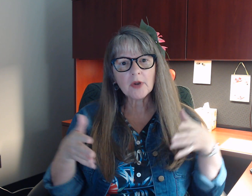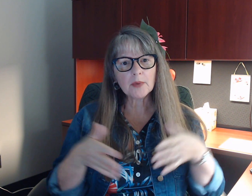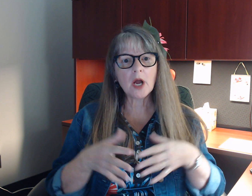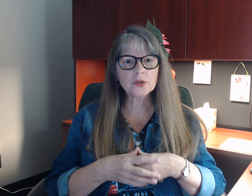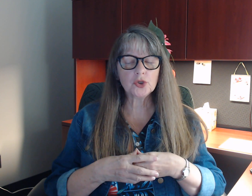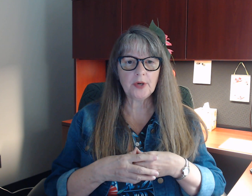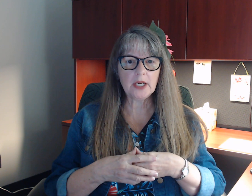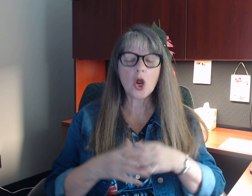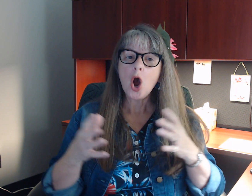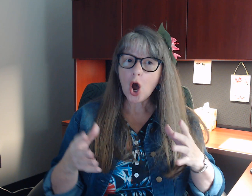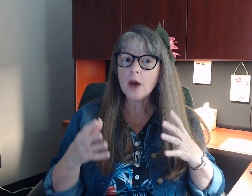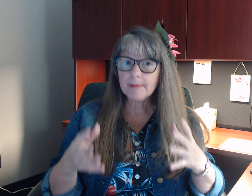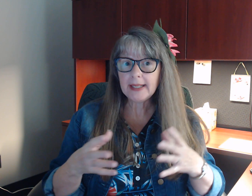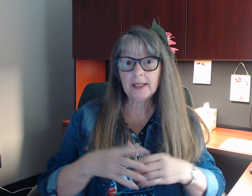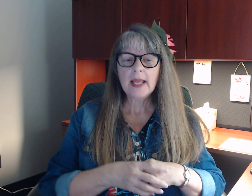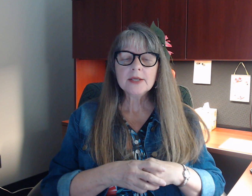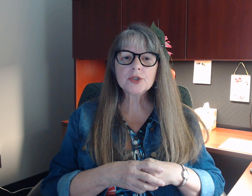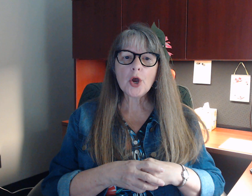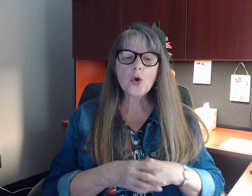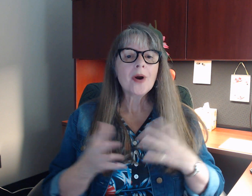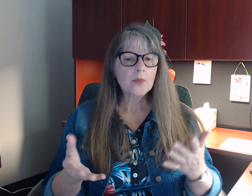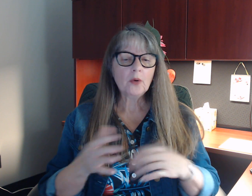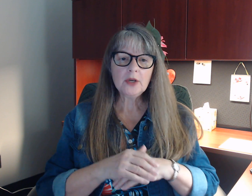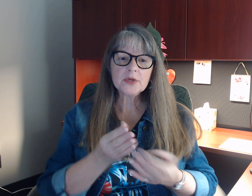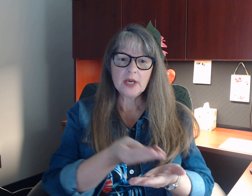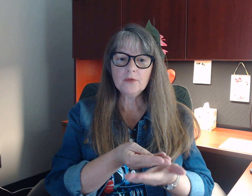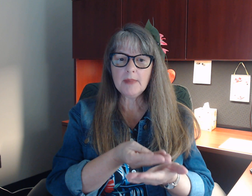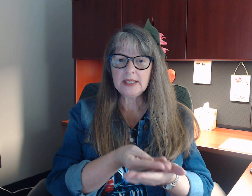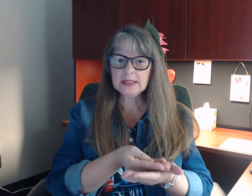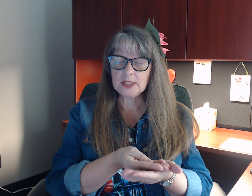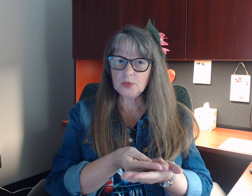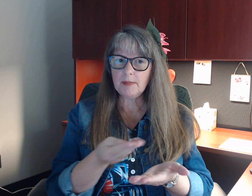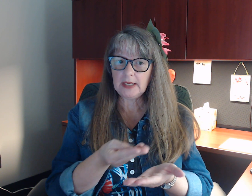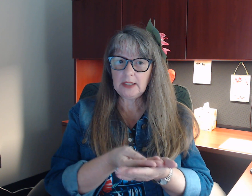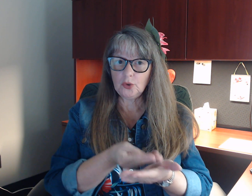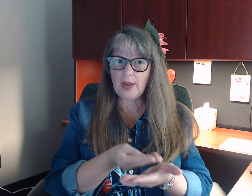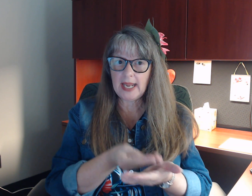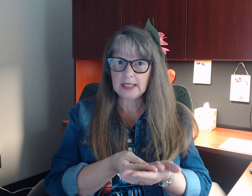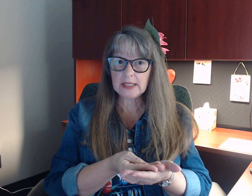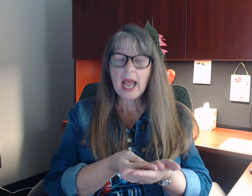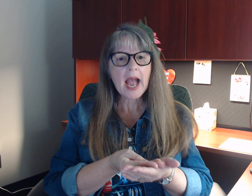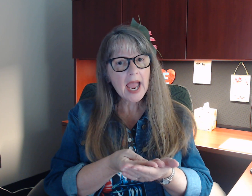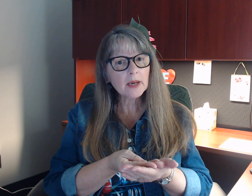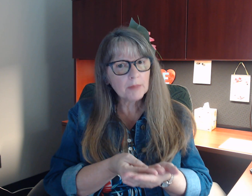would concentrate it on money. So we already know the sign for money is this, with the money in your hand. I had a